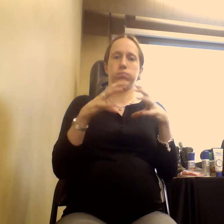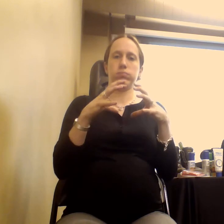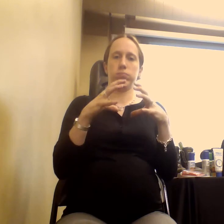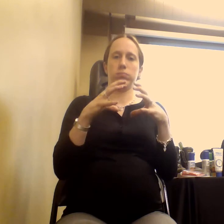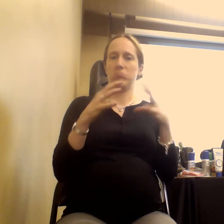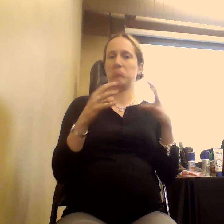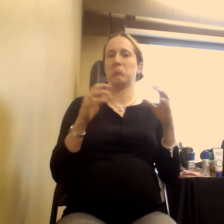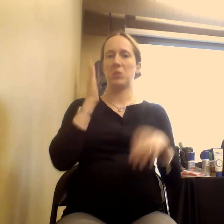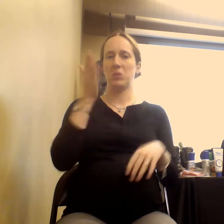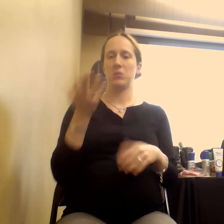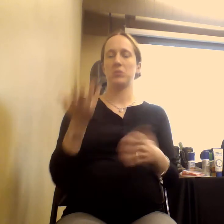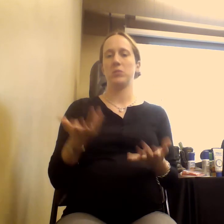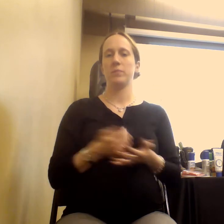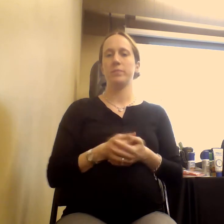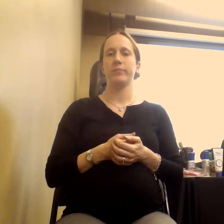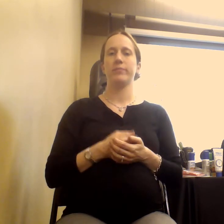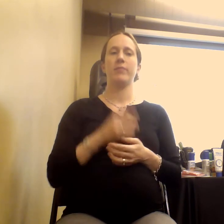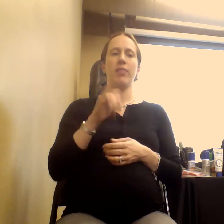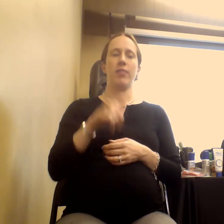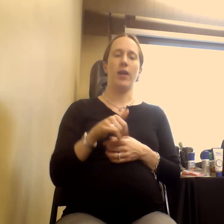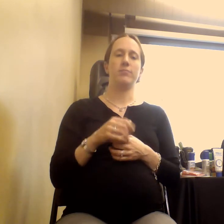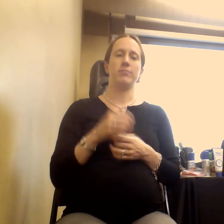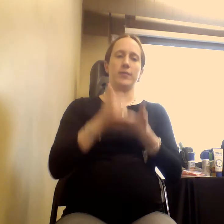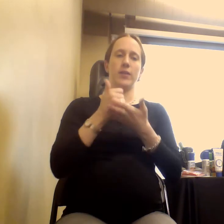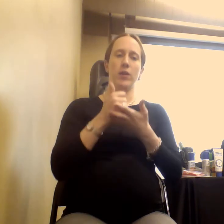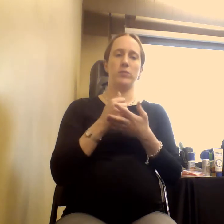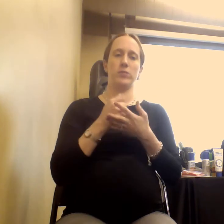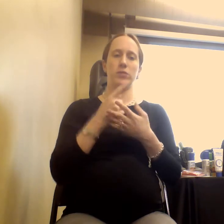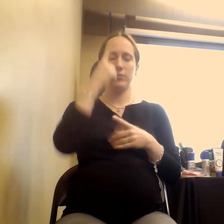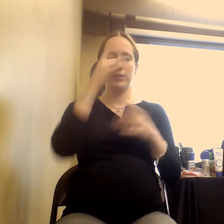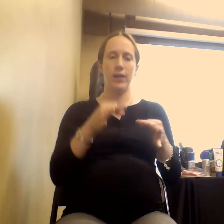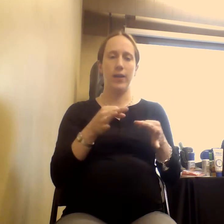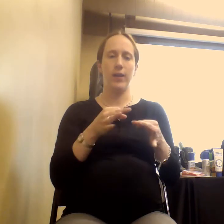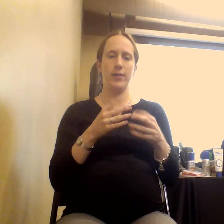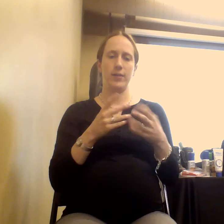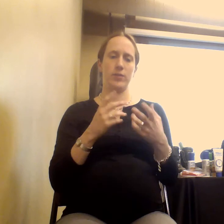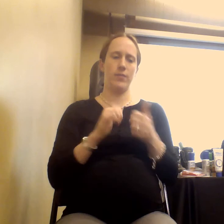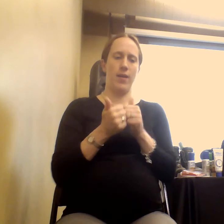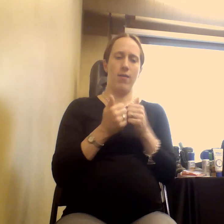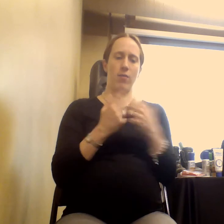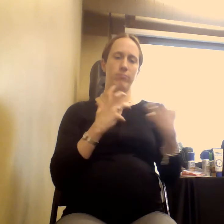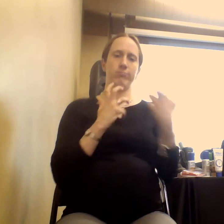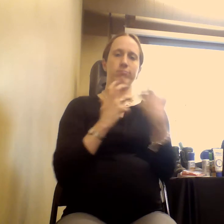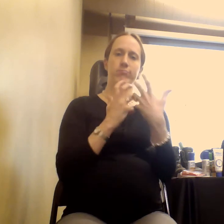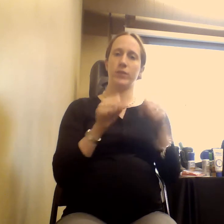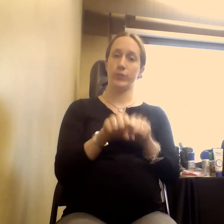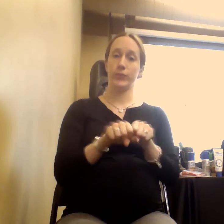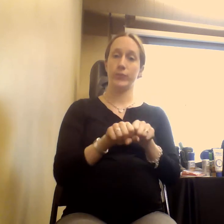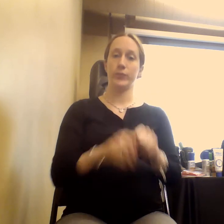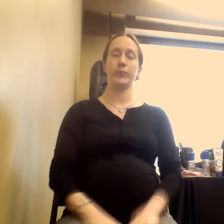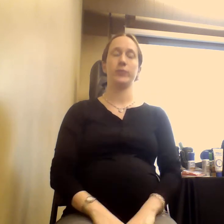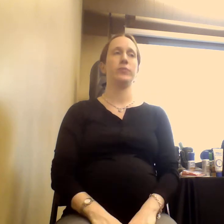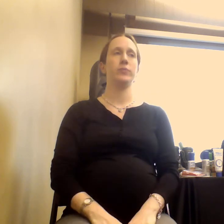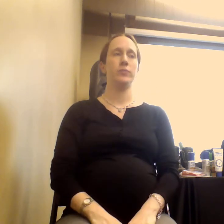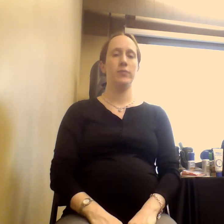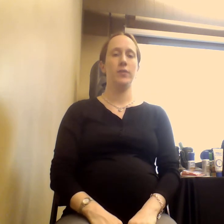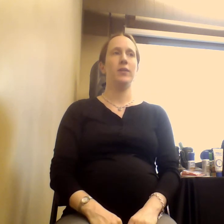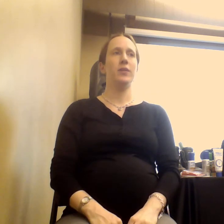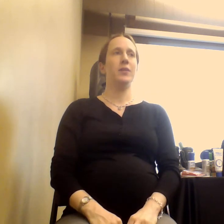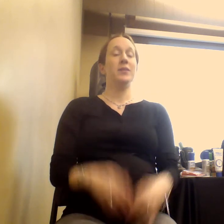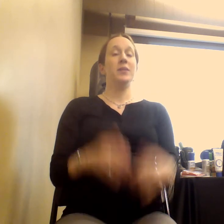then we can actually get into the meat of the shoes. All right, so we're kind of going to slow it down here a little